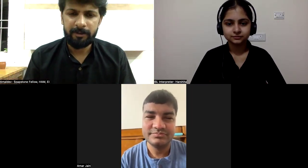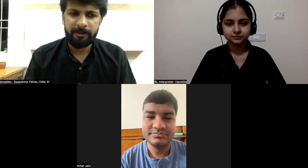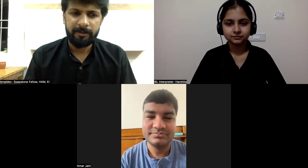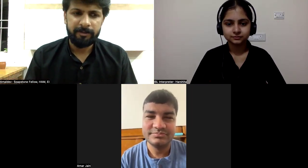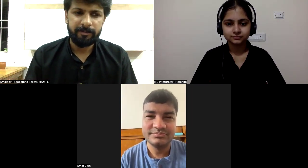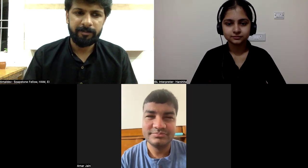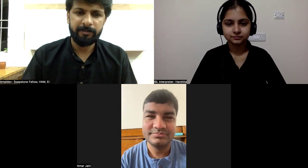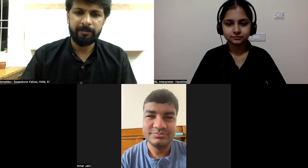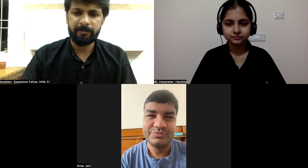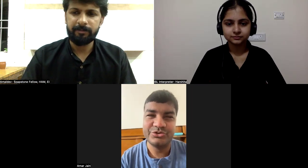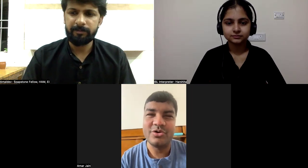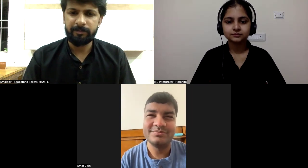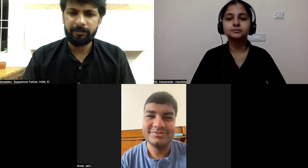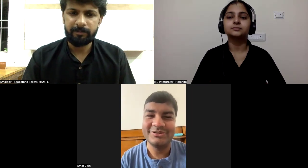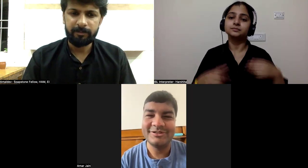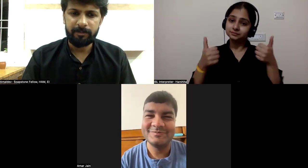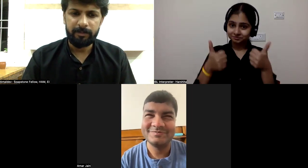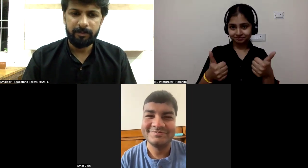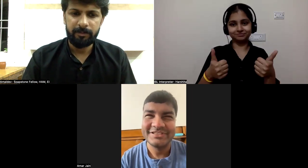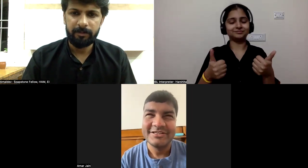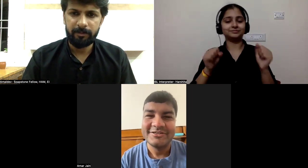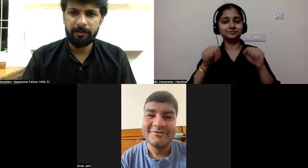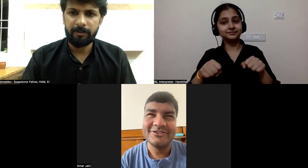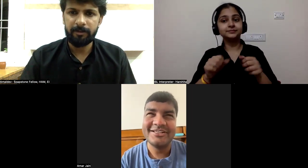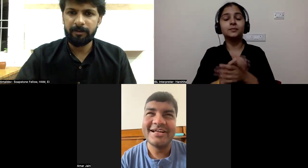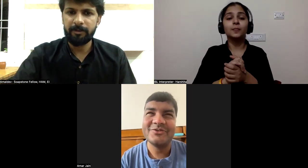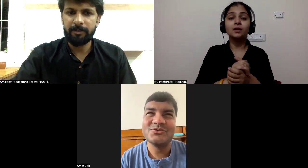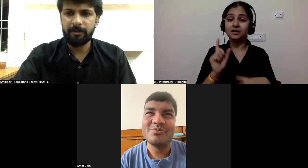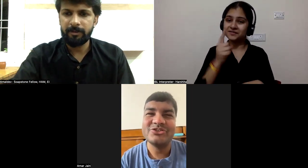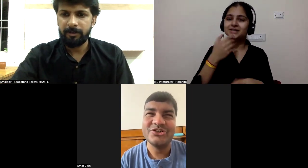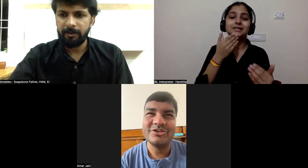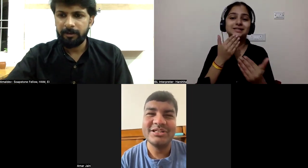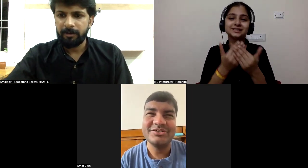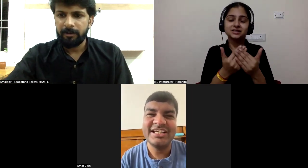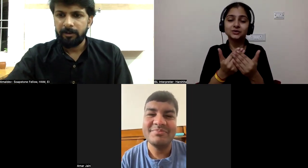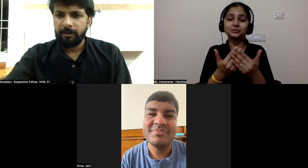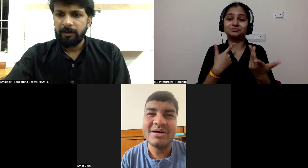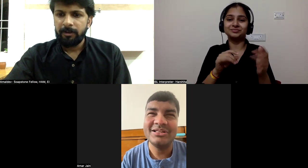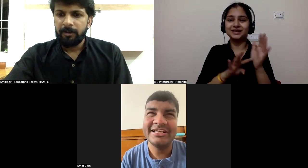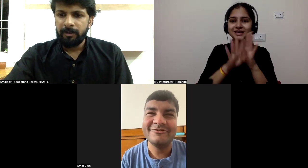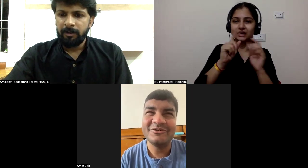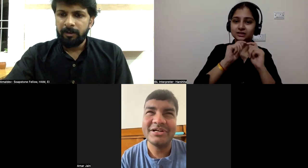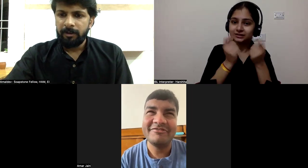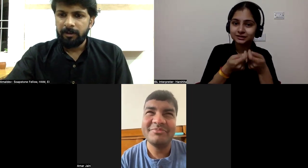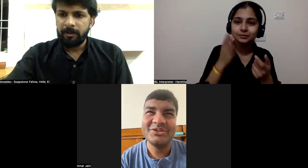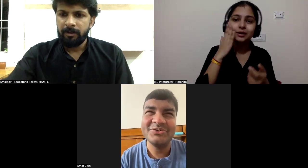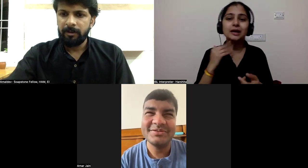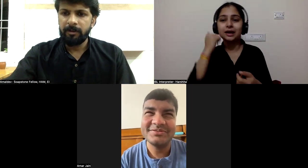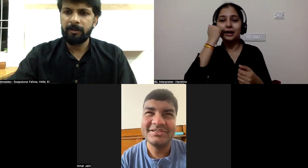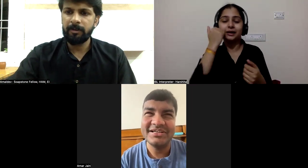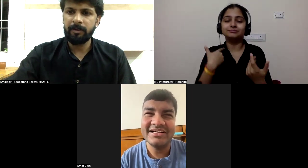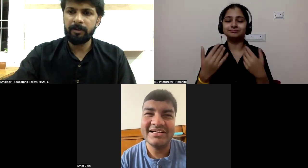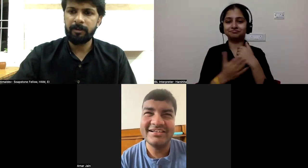and yourself? Sure. Firstly, thank you so much, Here a Million team, Amaldev, for having me